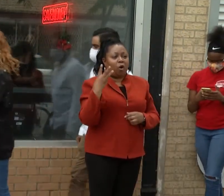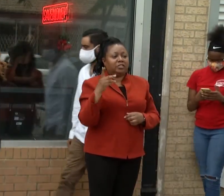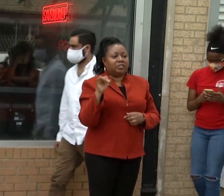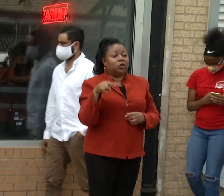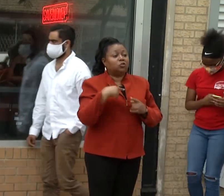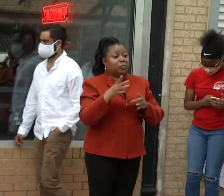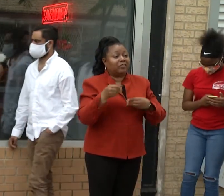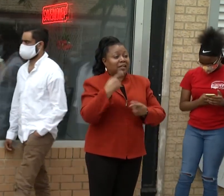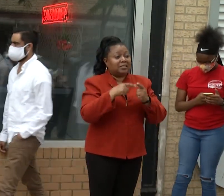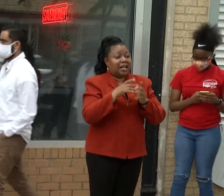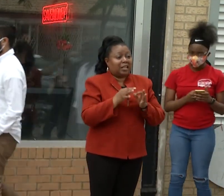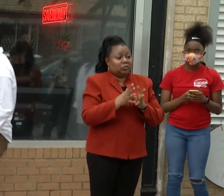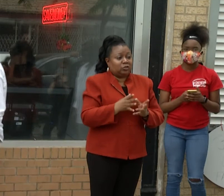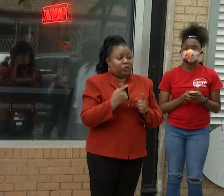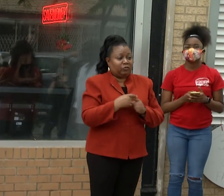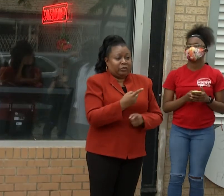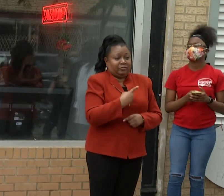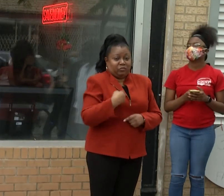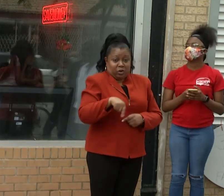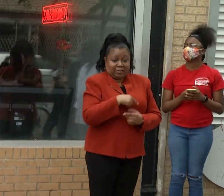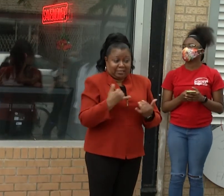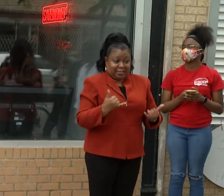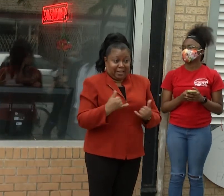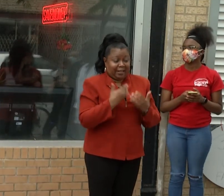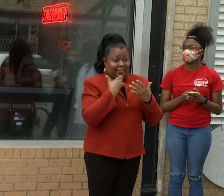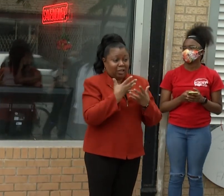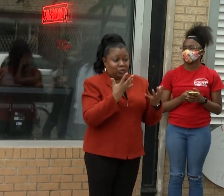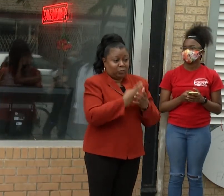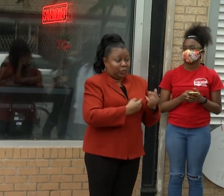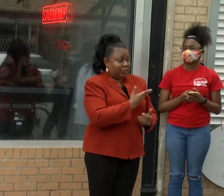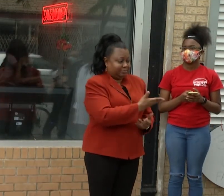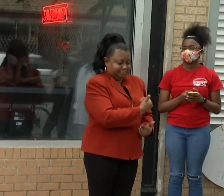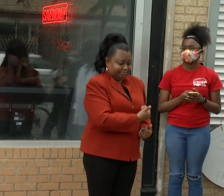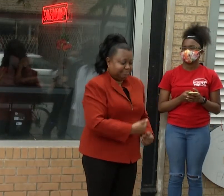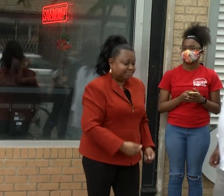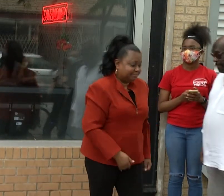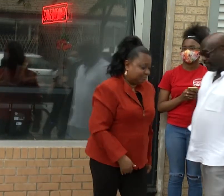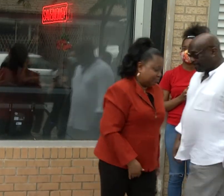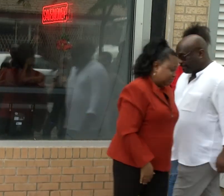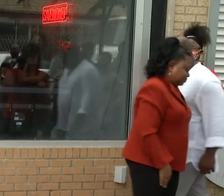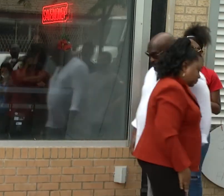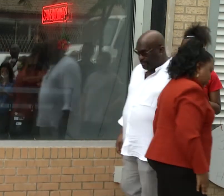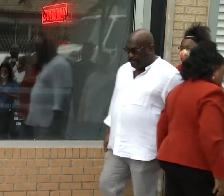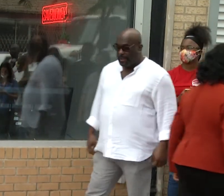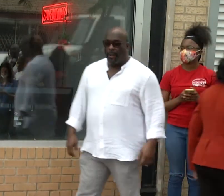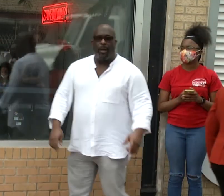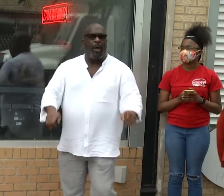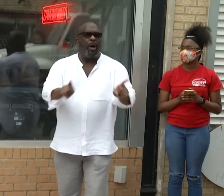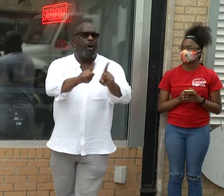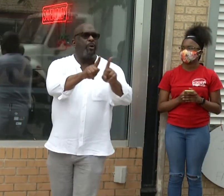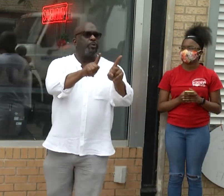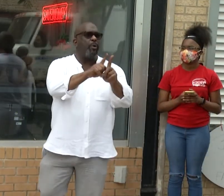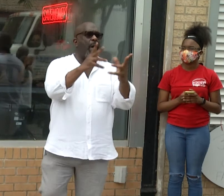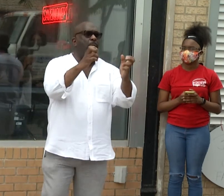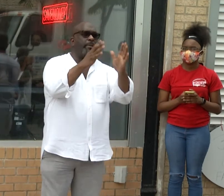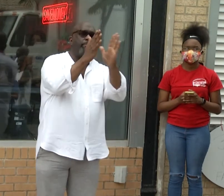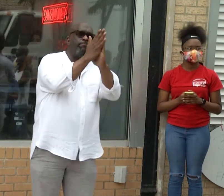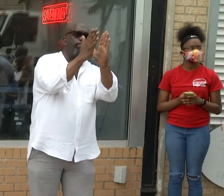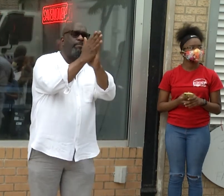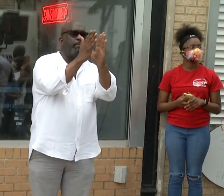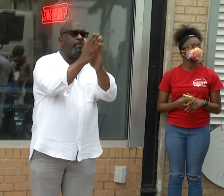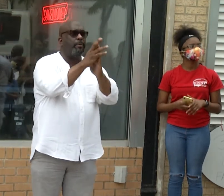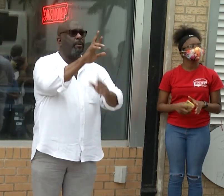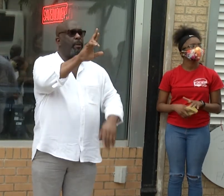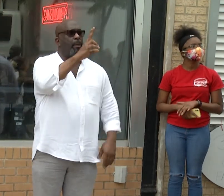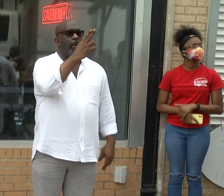who've provided sign language interpretation for us. Thank you both. I want to acknowledge Rhonda McFarland